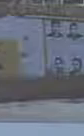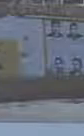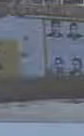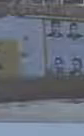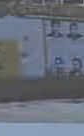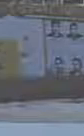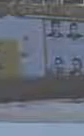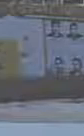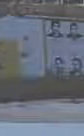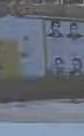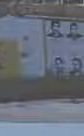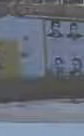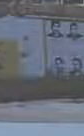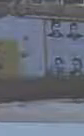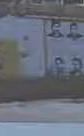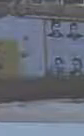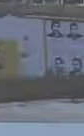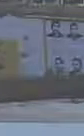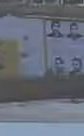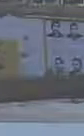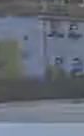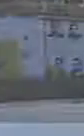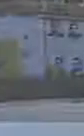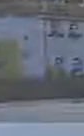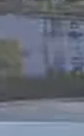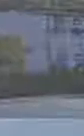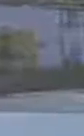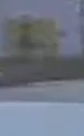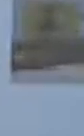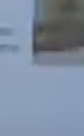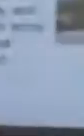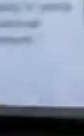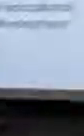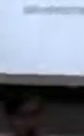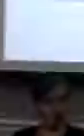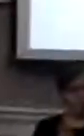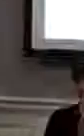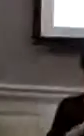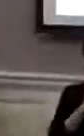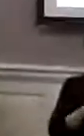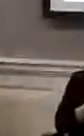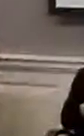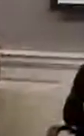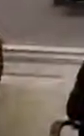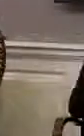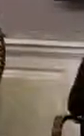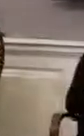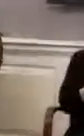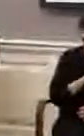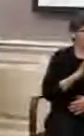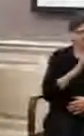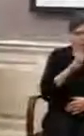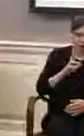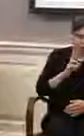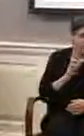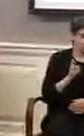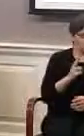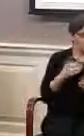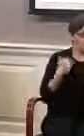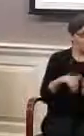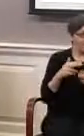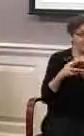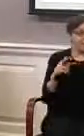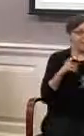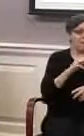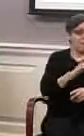going back to the Ottoman period, formal schooling has a very rich and long history as various missionary and